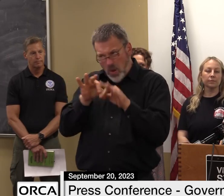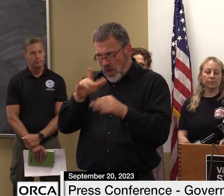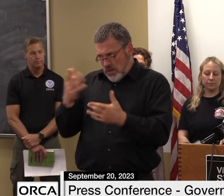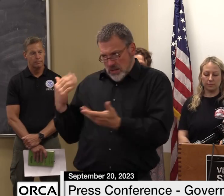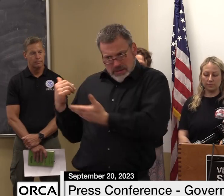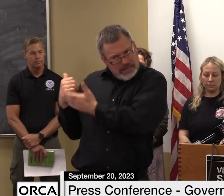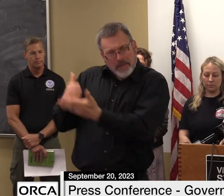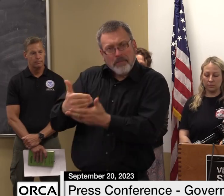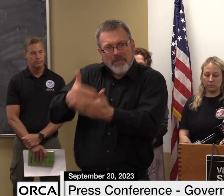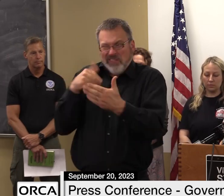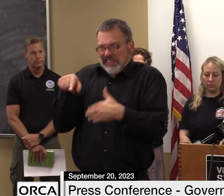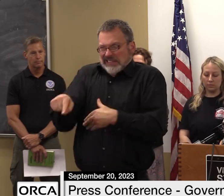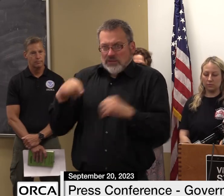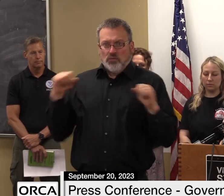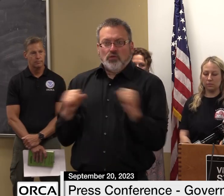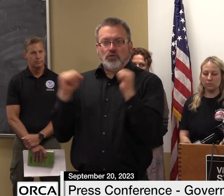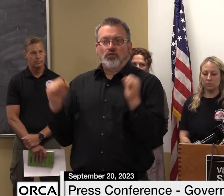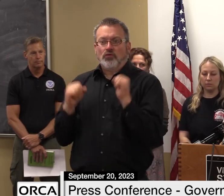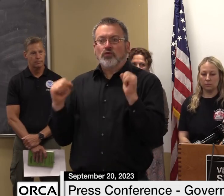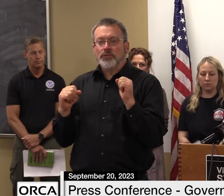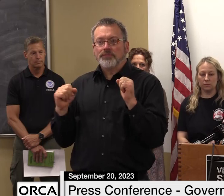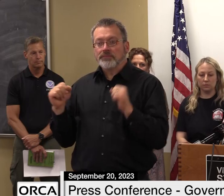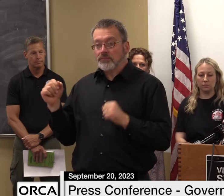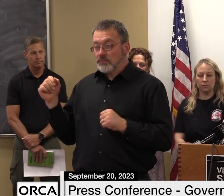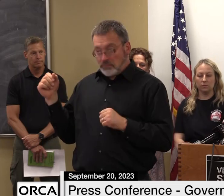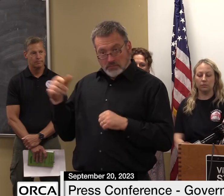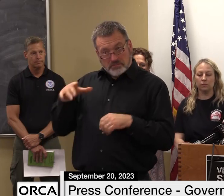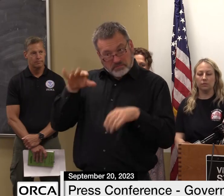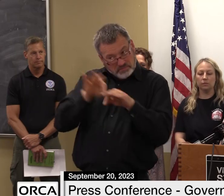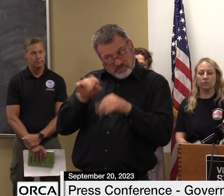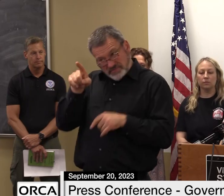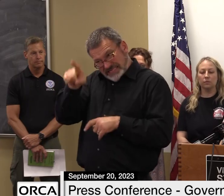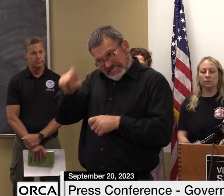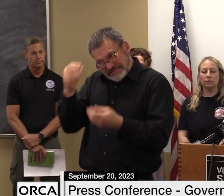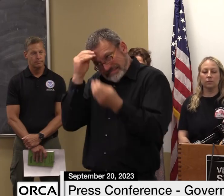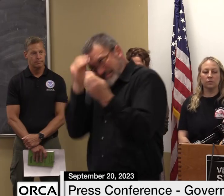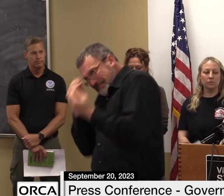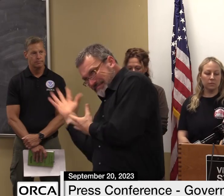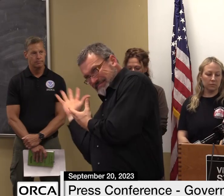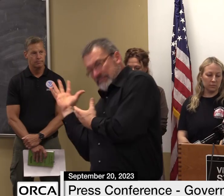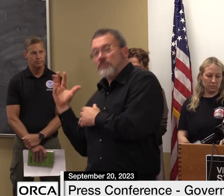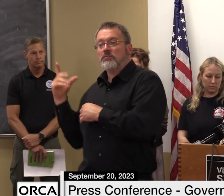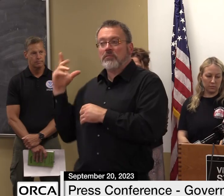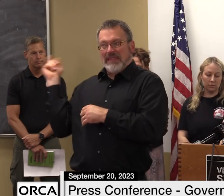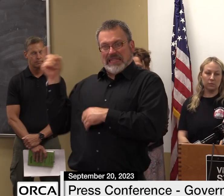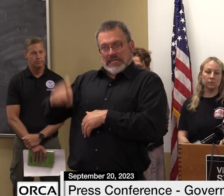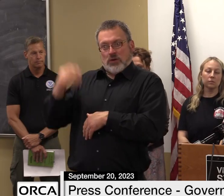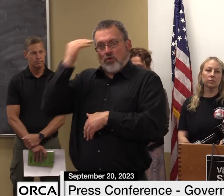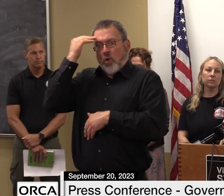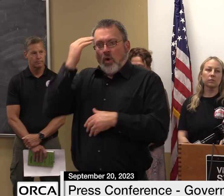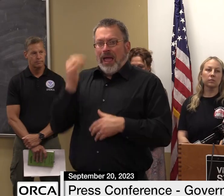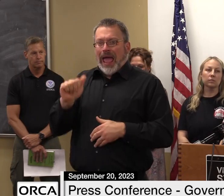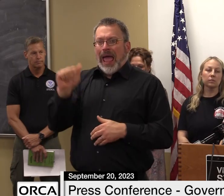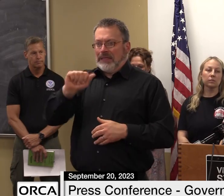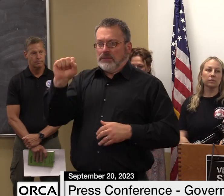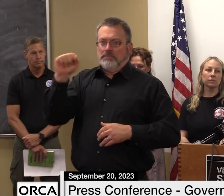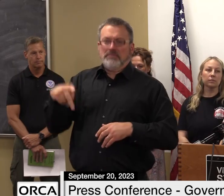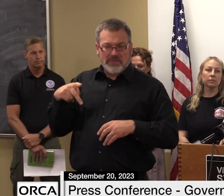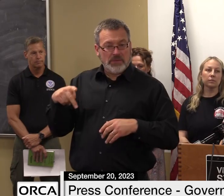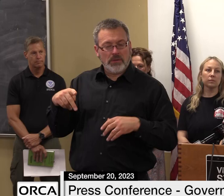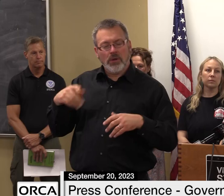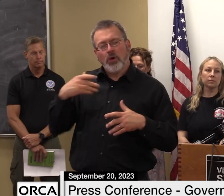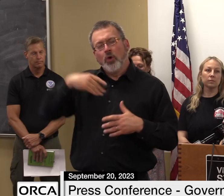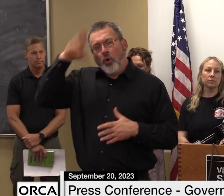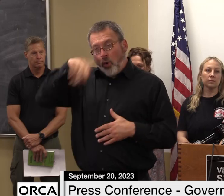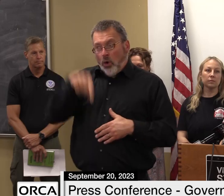way for them to know that is for you to come forward and engage with them. I recognize that this has been a traumatic event for hundreds of households, if